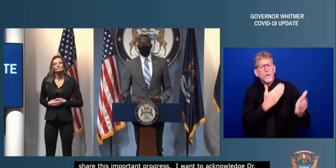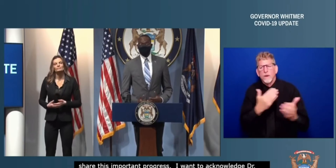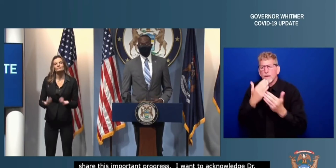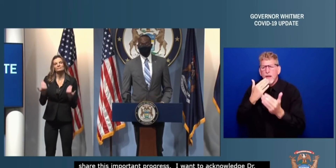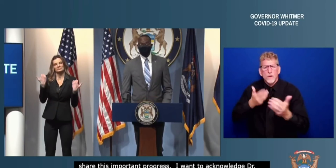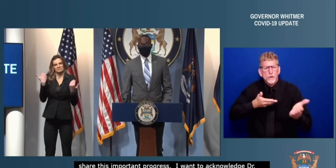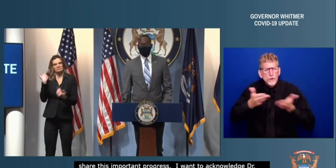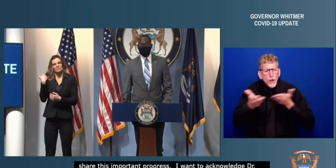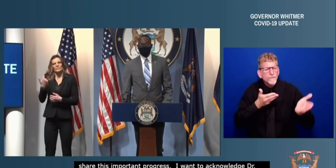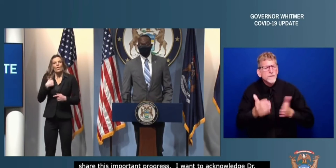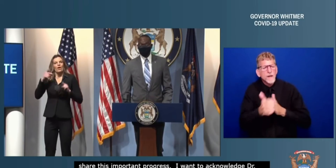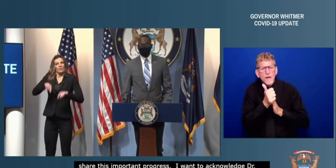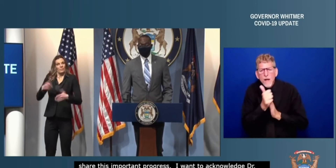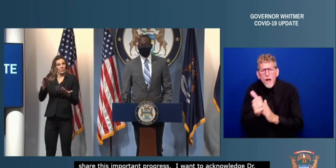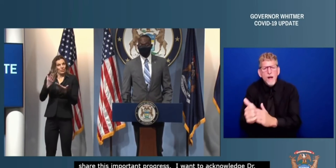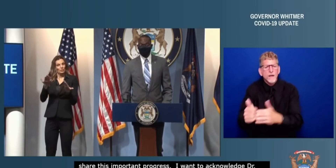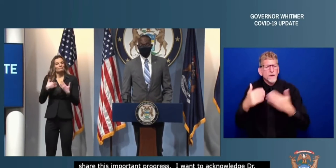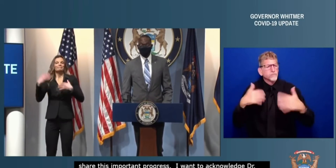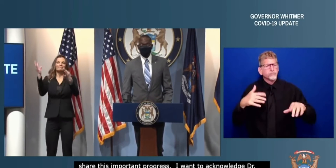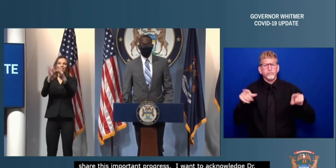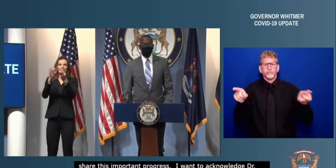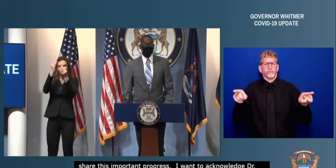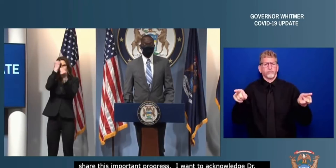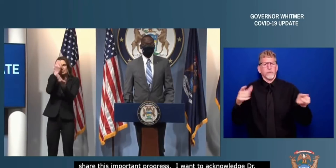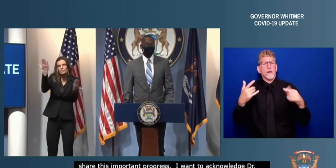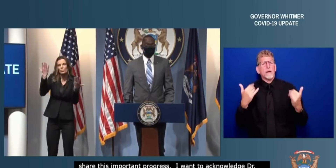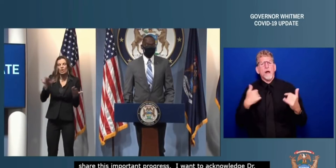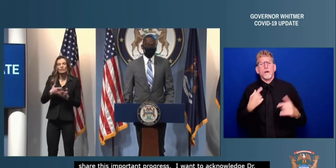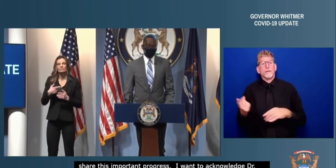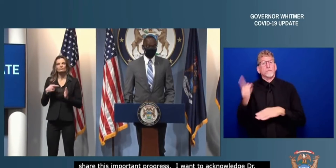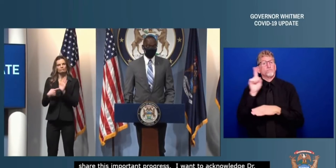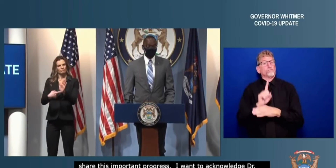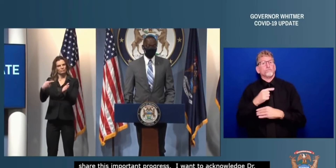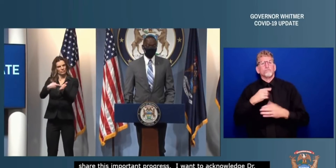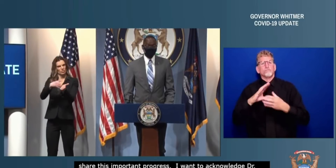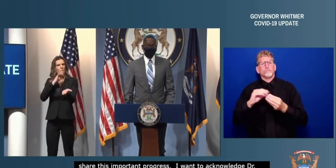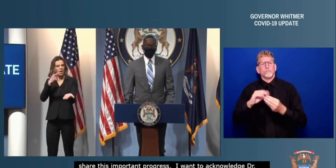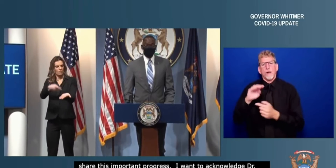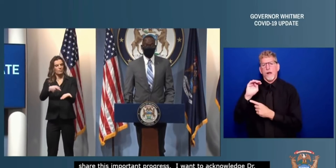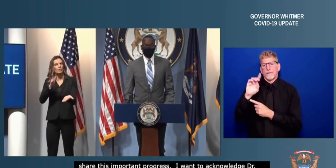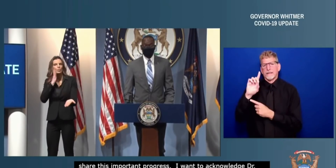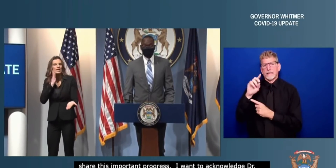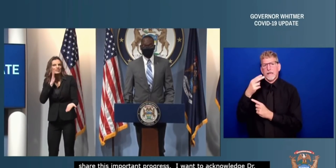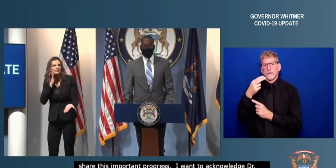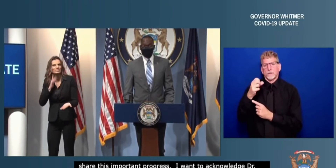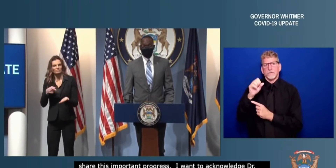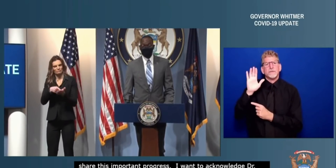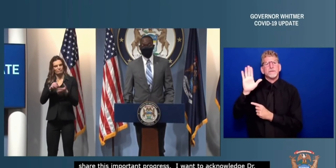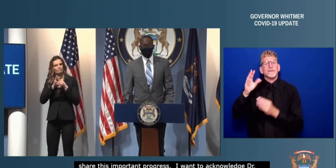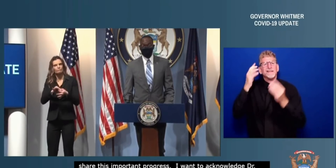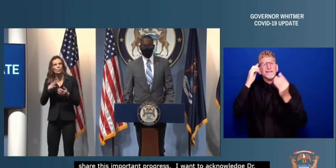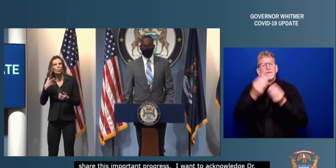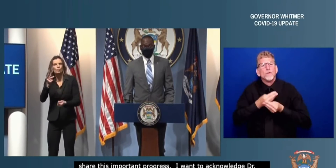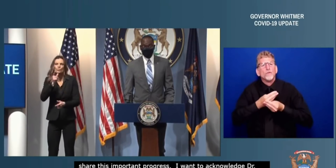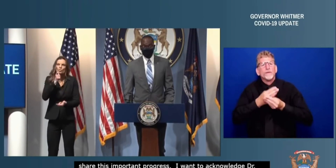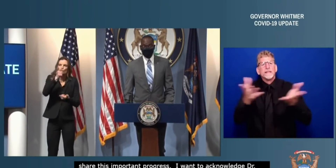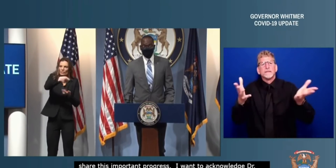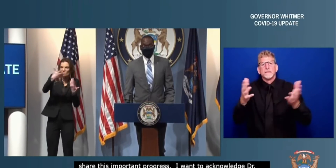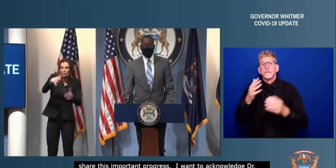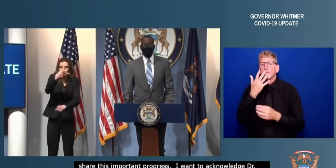it was to discuss the Michigan Department of Health and Human Services releasing race data when it came to vaccinations within our